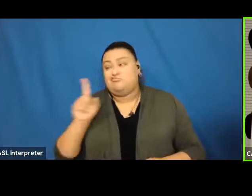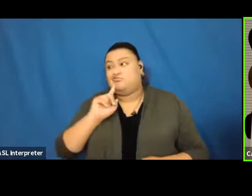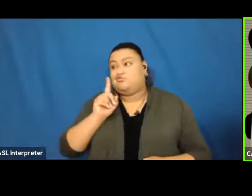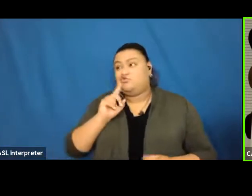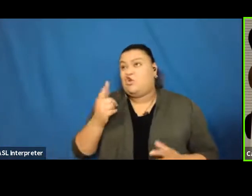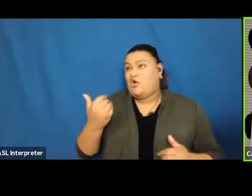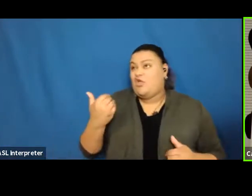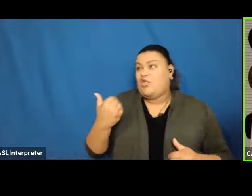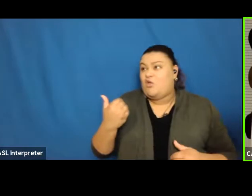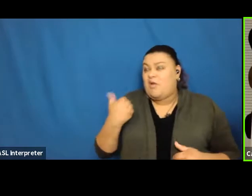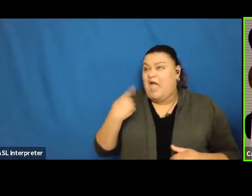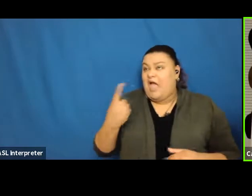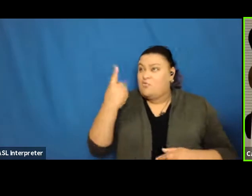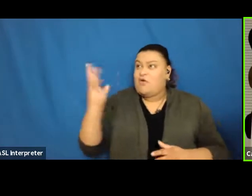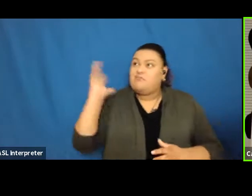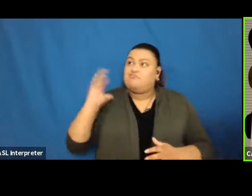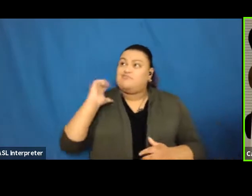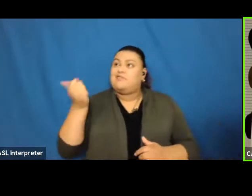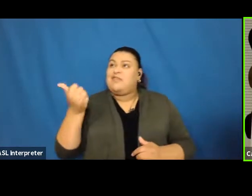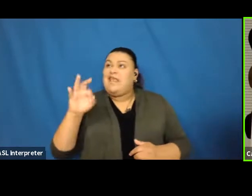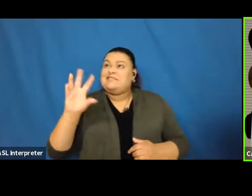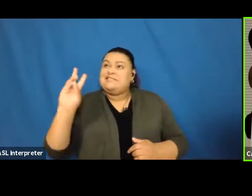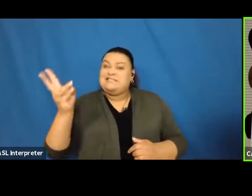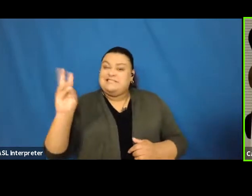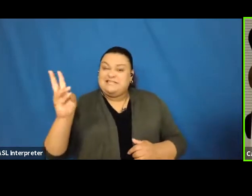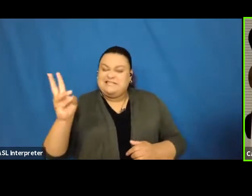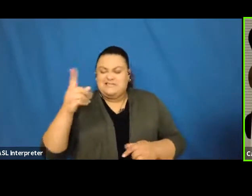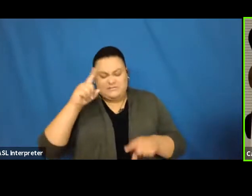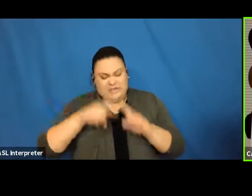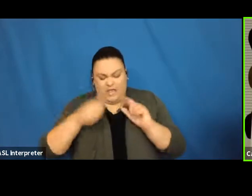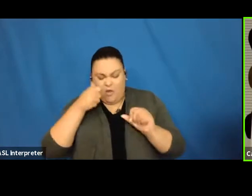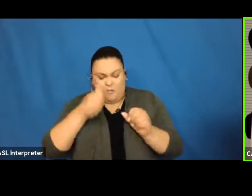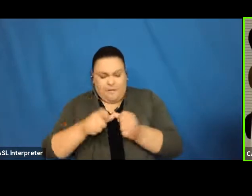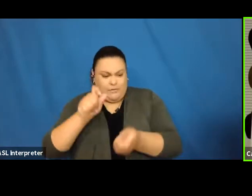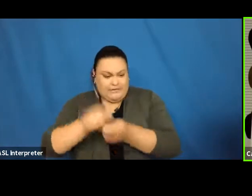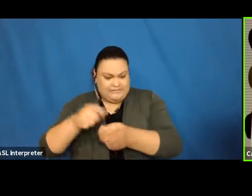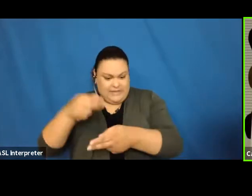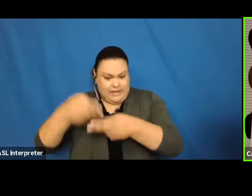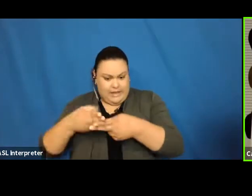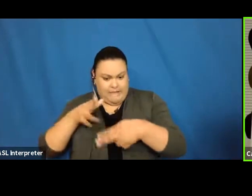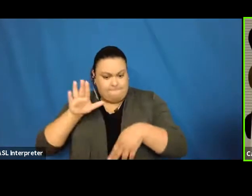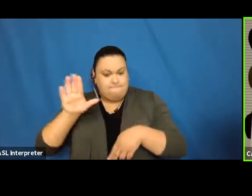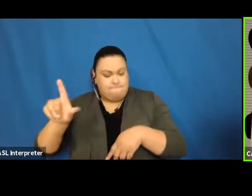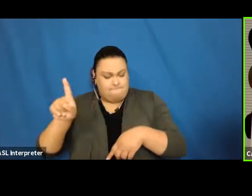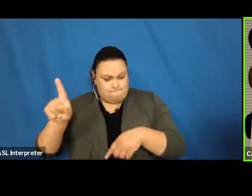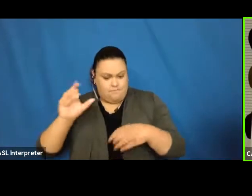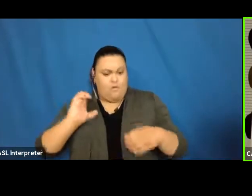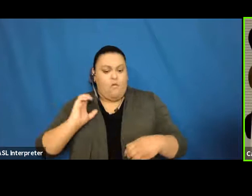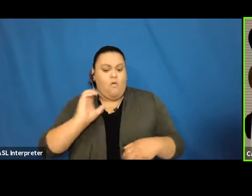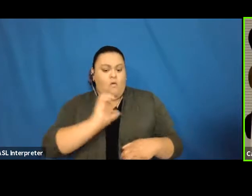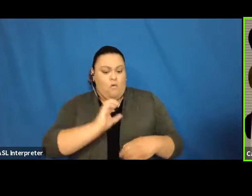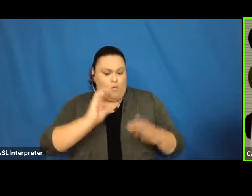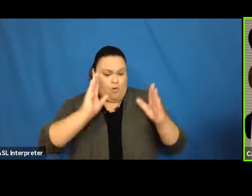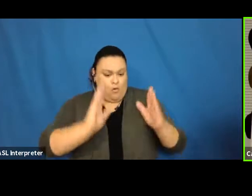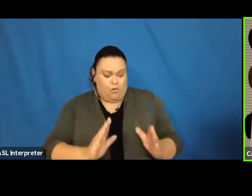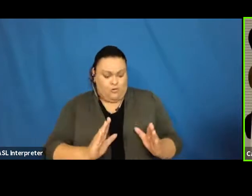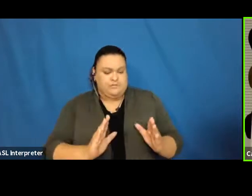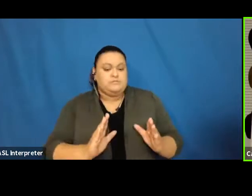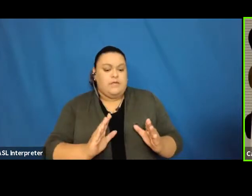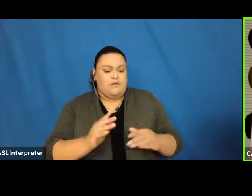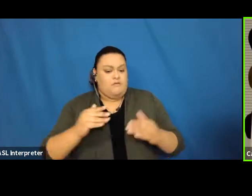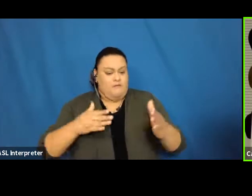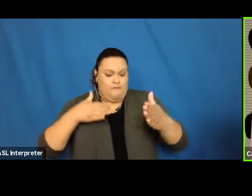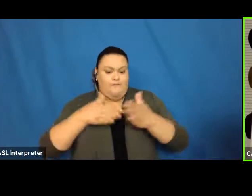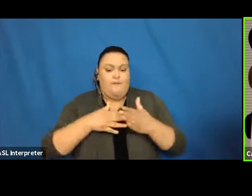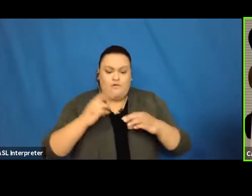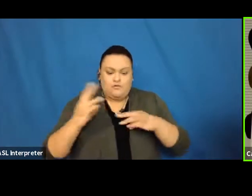back in the 60s, I forget his name offhand. He was a congressman who was very anti-war, and he was Republican,